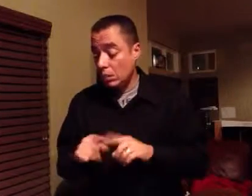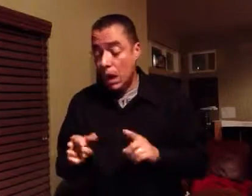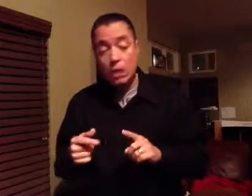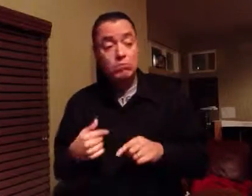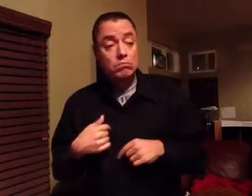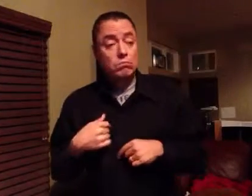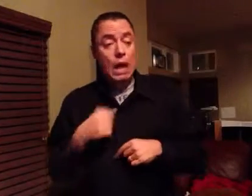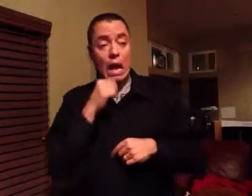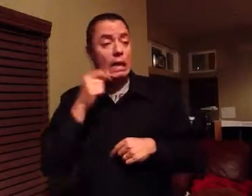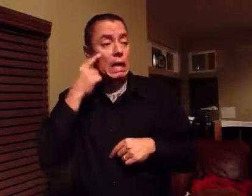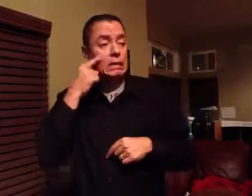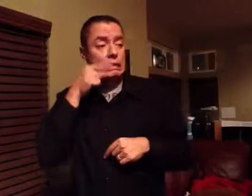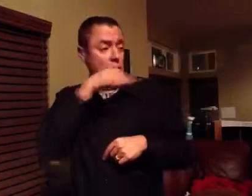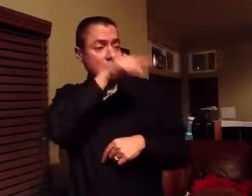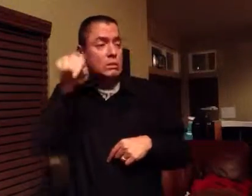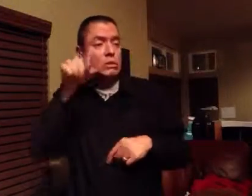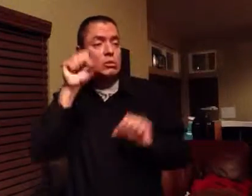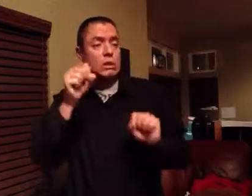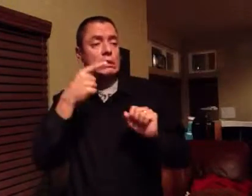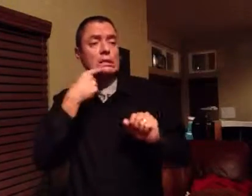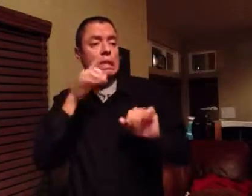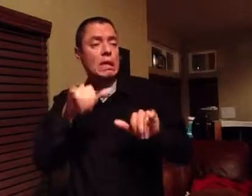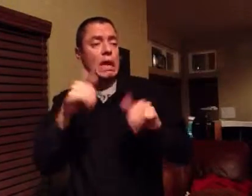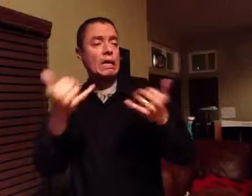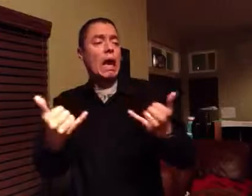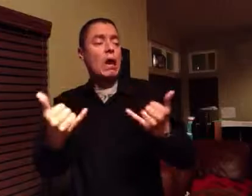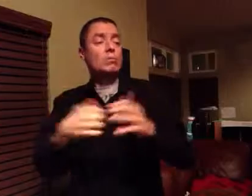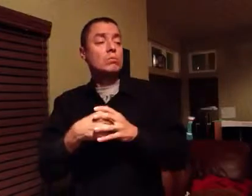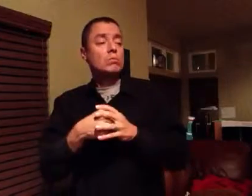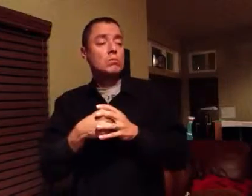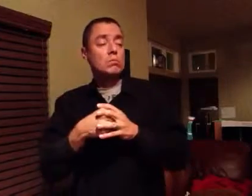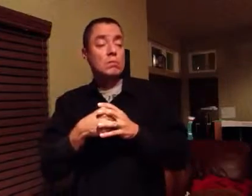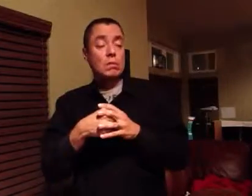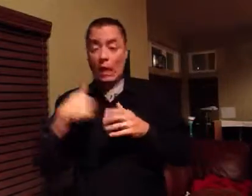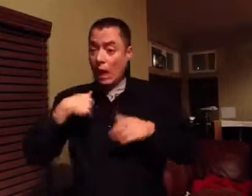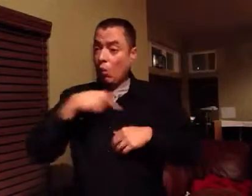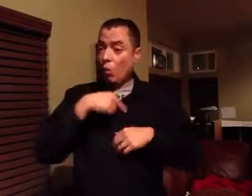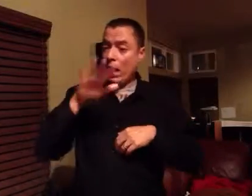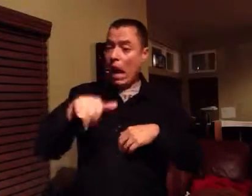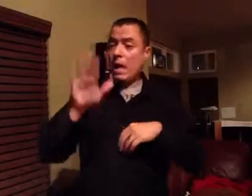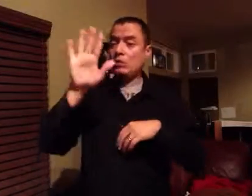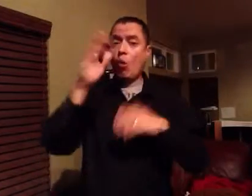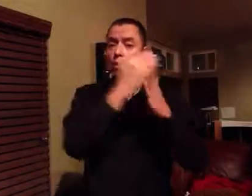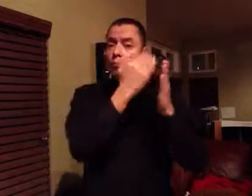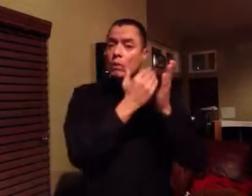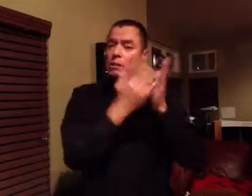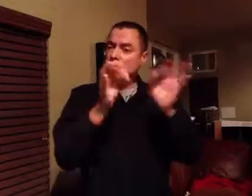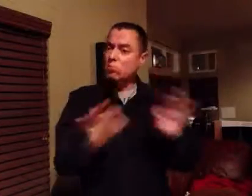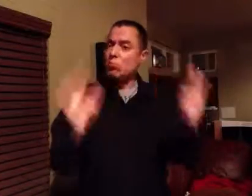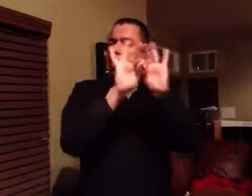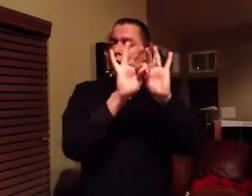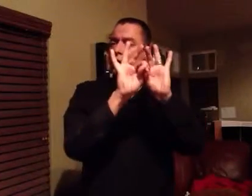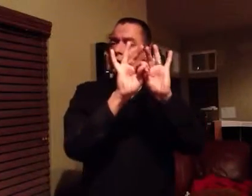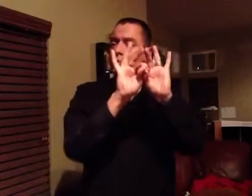say that to us anymore. Are we even on your list of priorities? My dad always says,